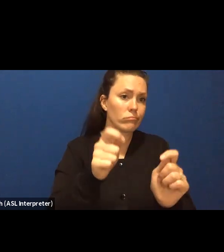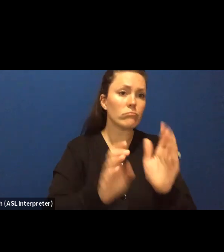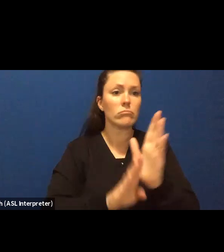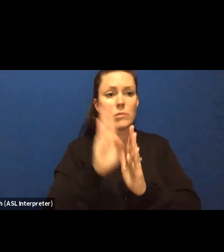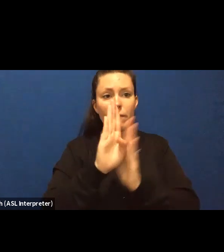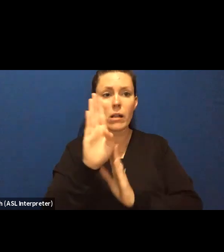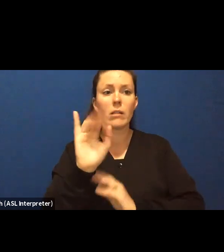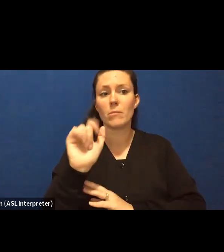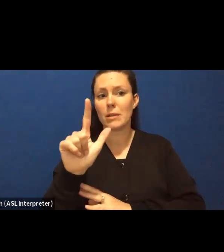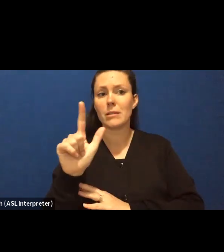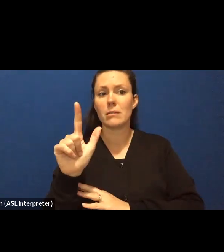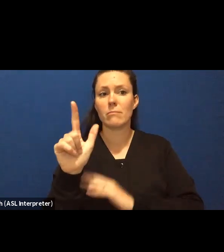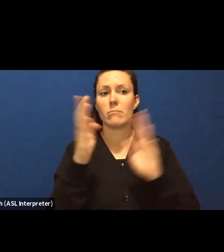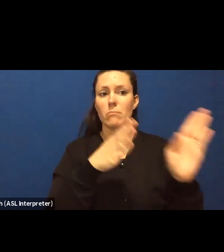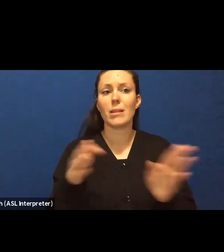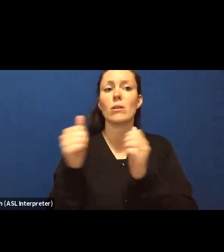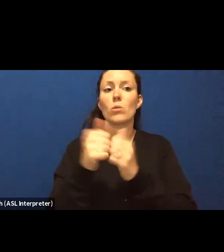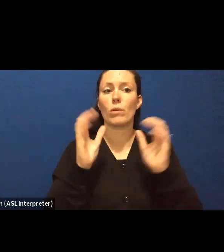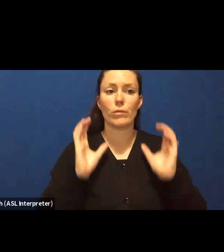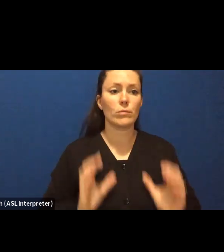our consumers.